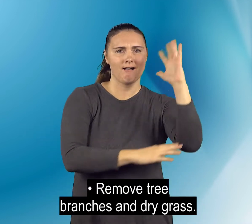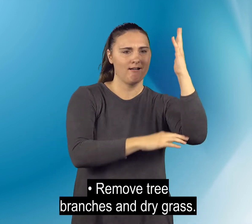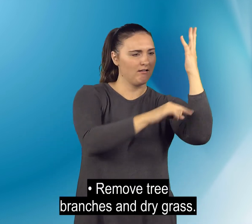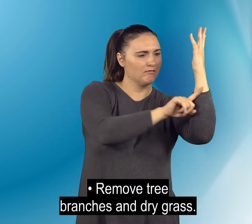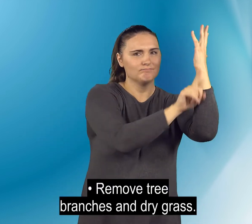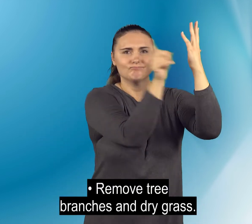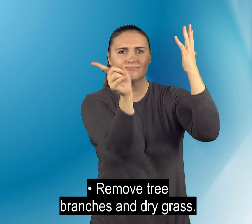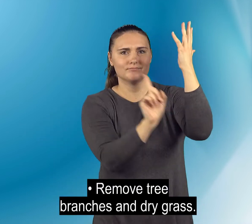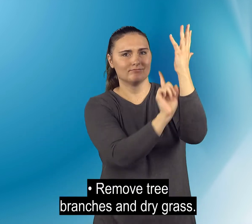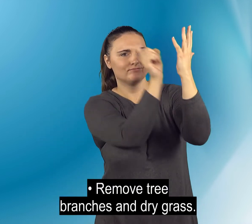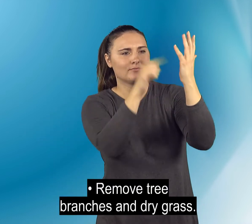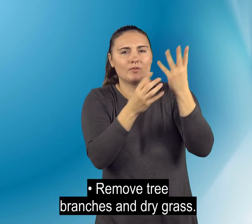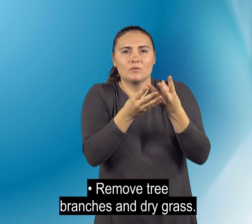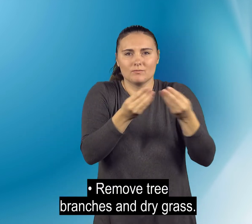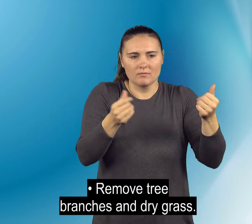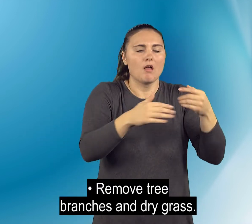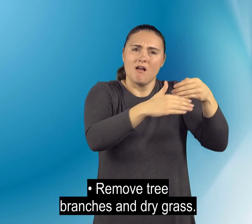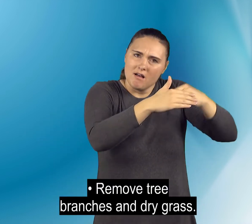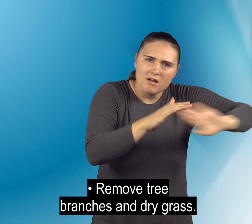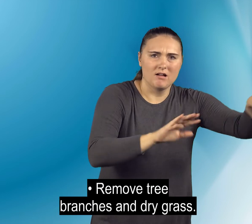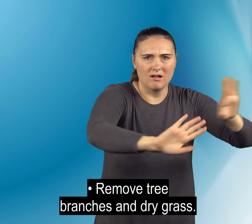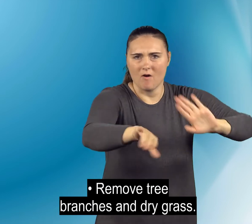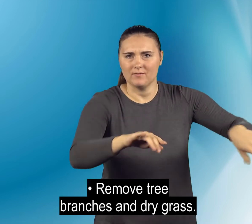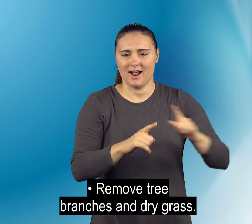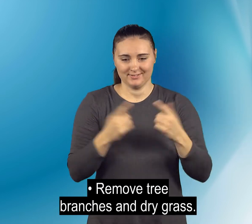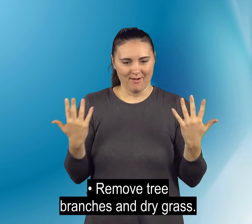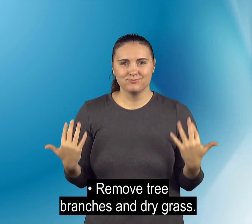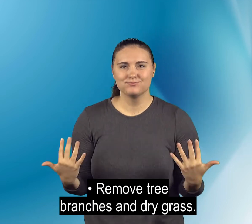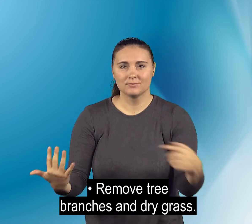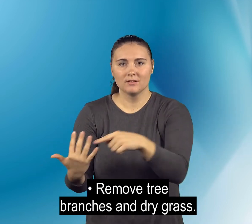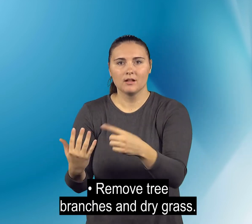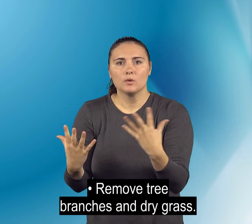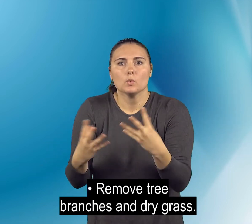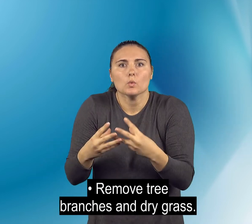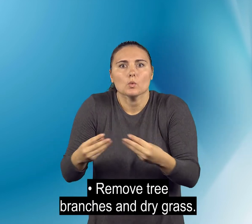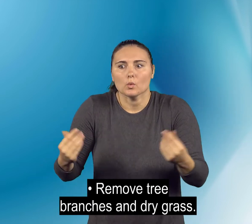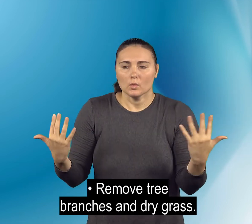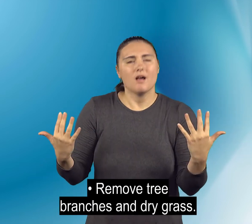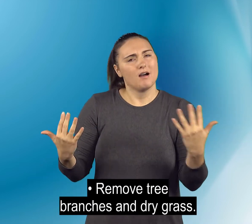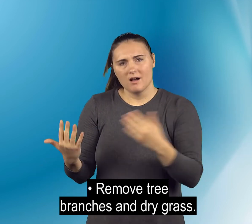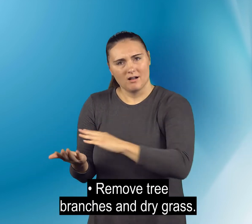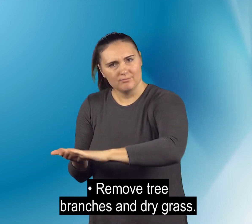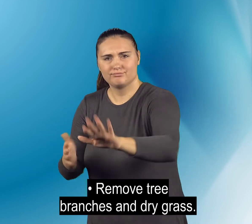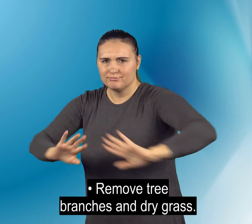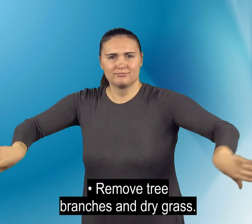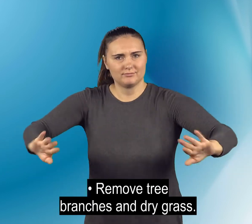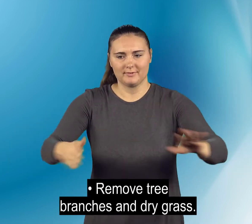Remove tree branches and dry grass.